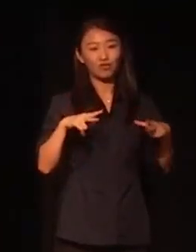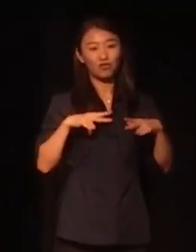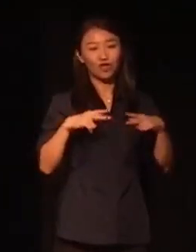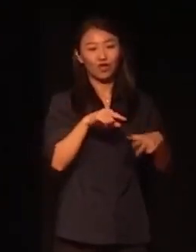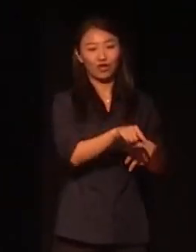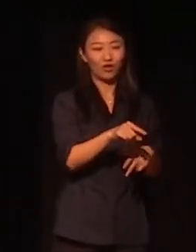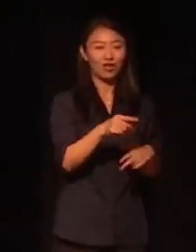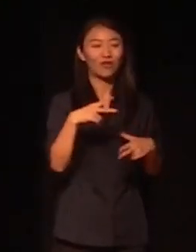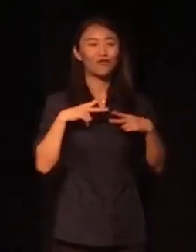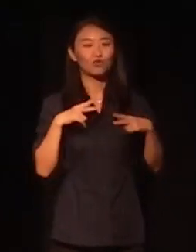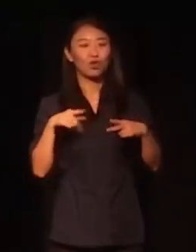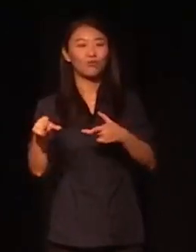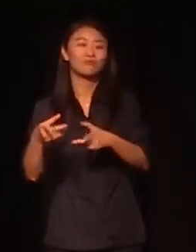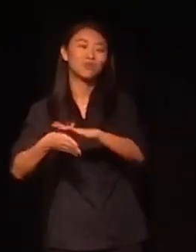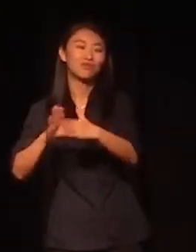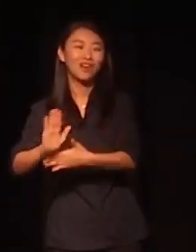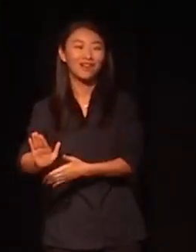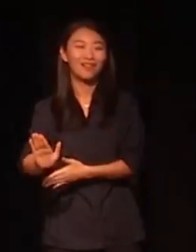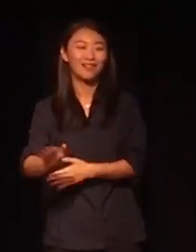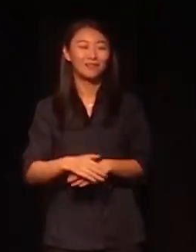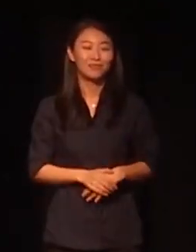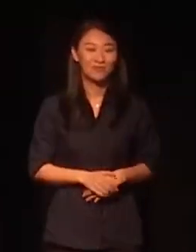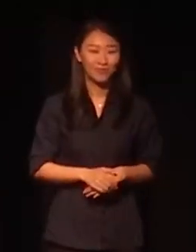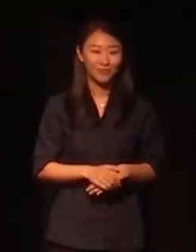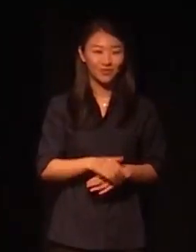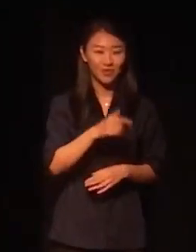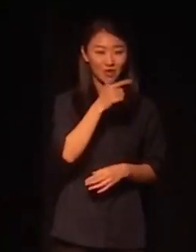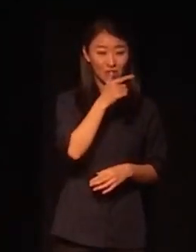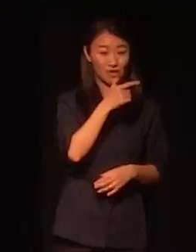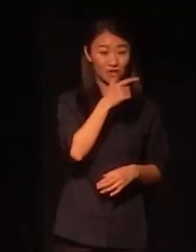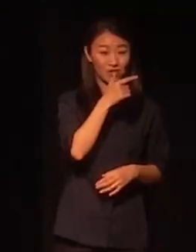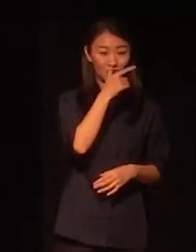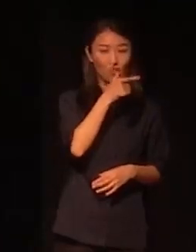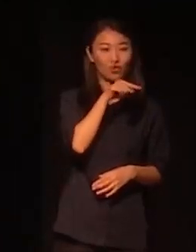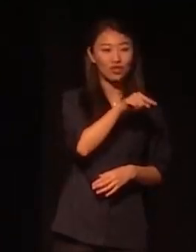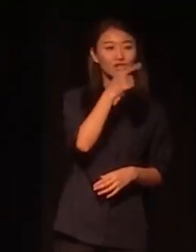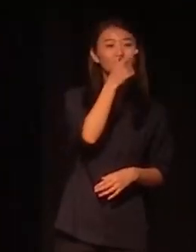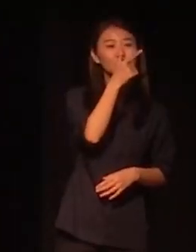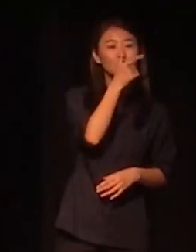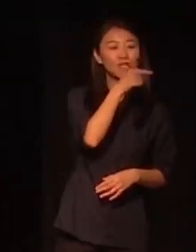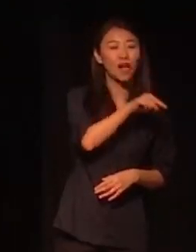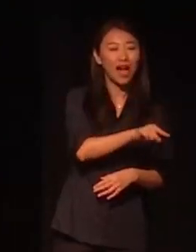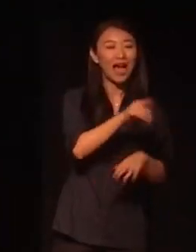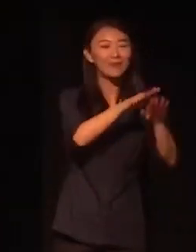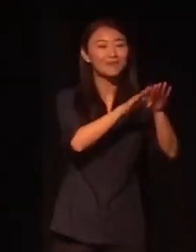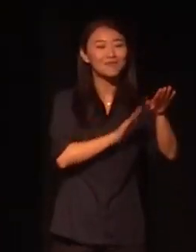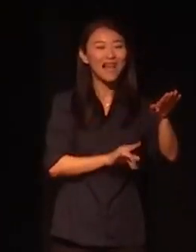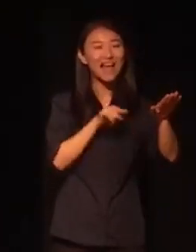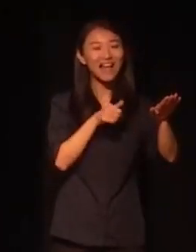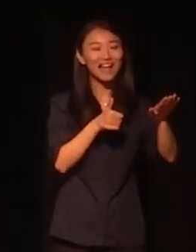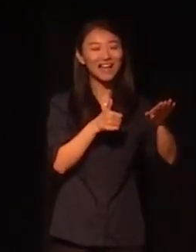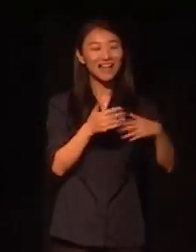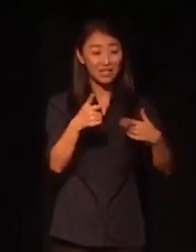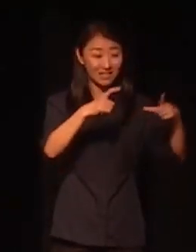Fujian style. And then we also have referred to dishes according to certain